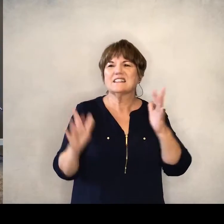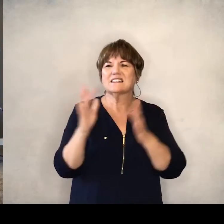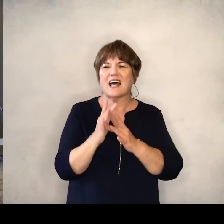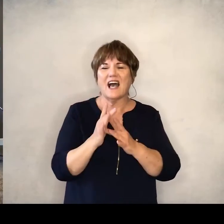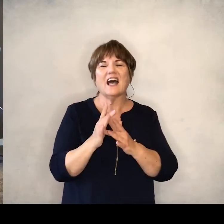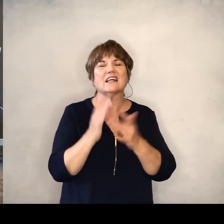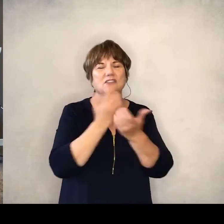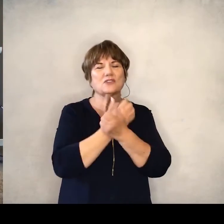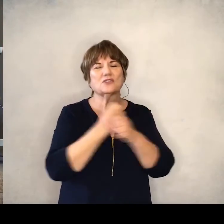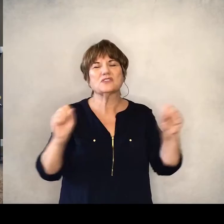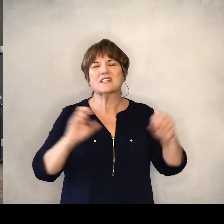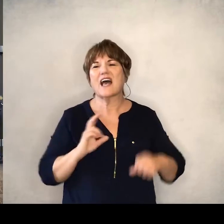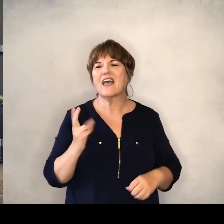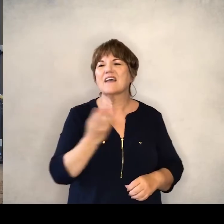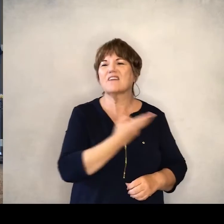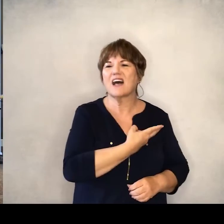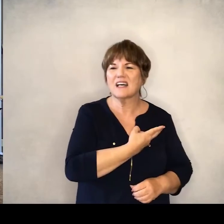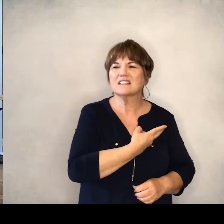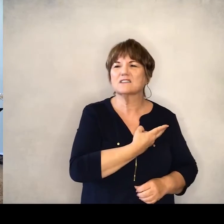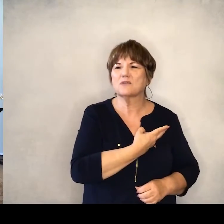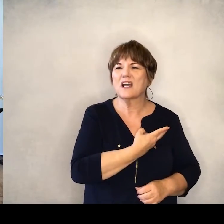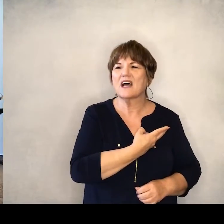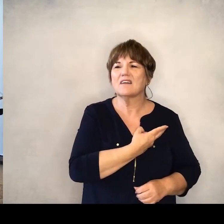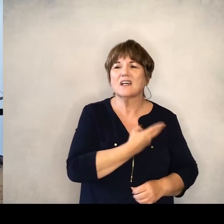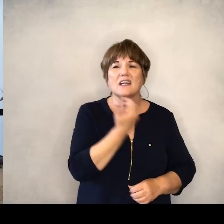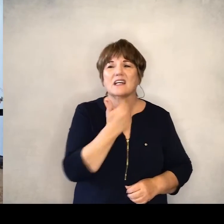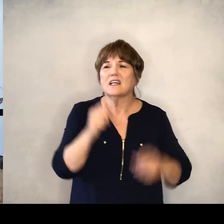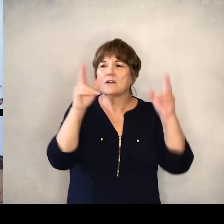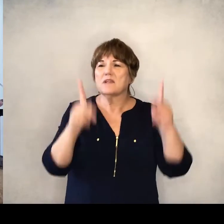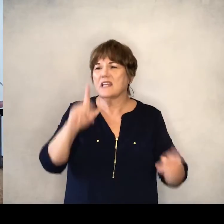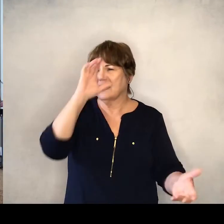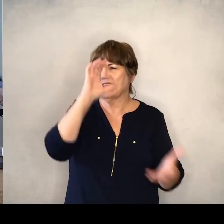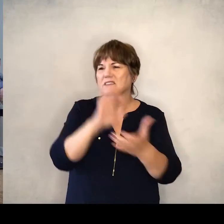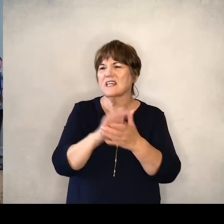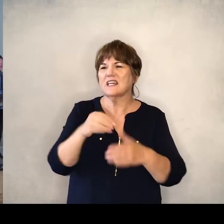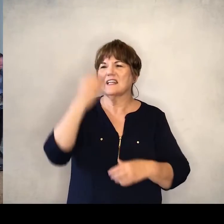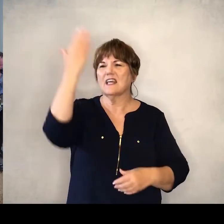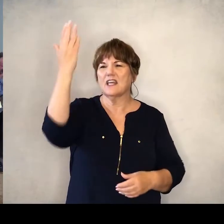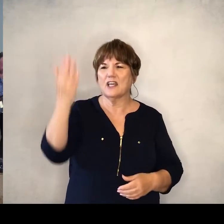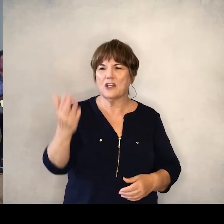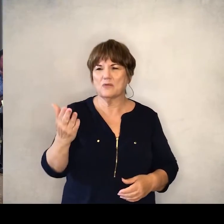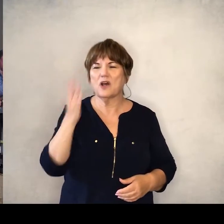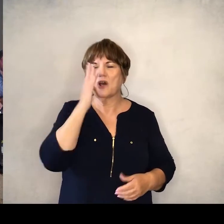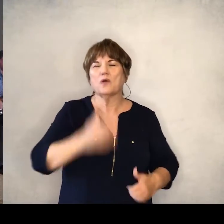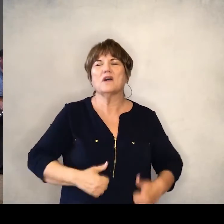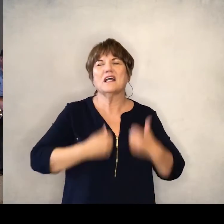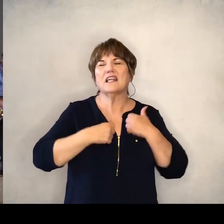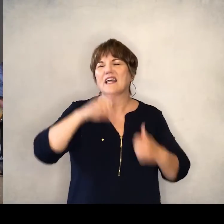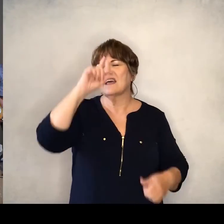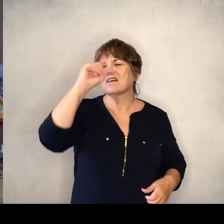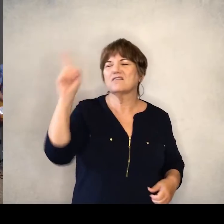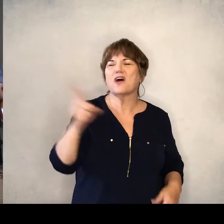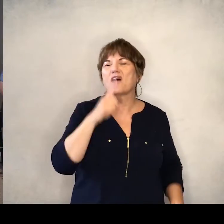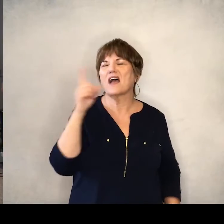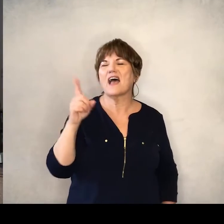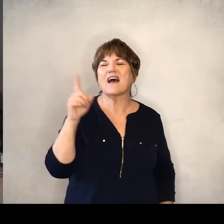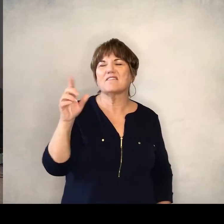to save us. Whoever believes in him will live